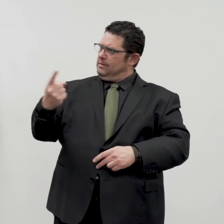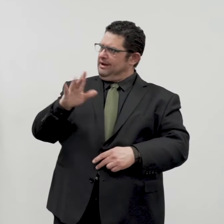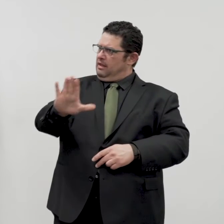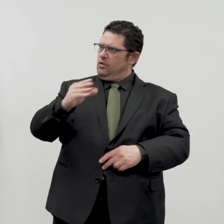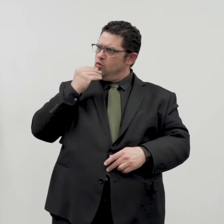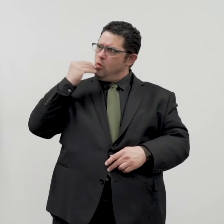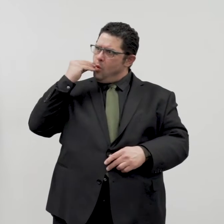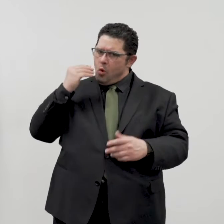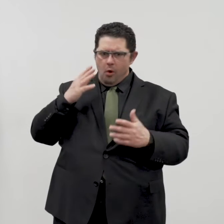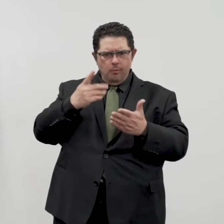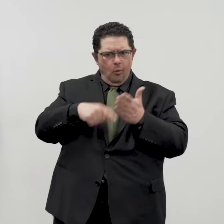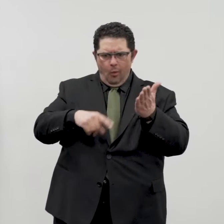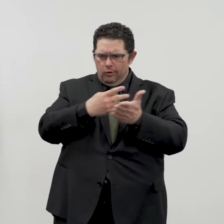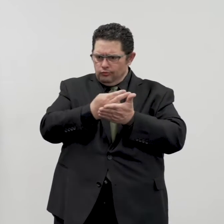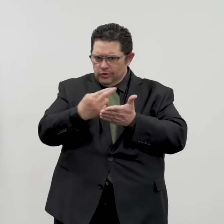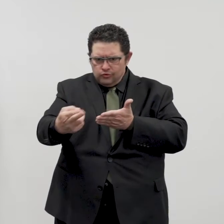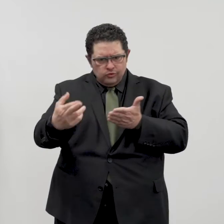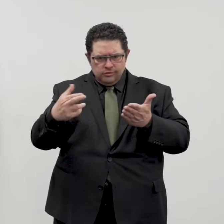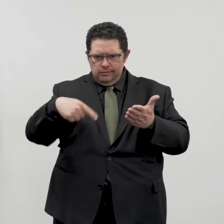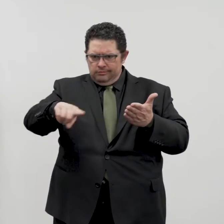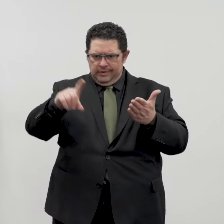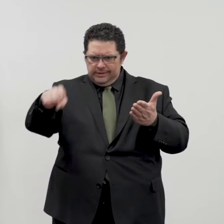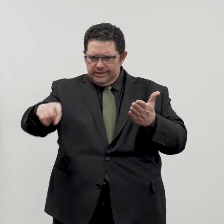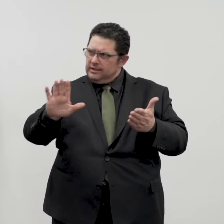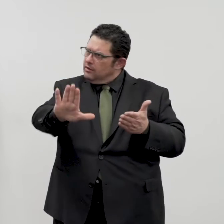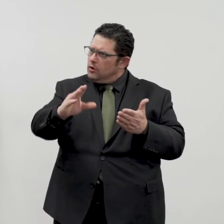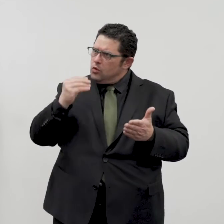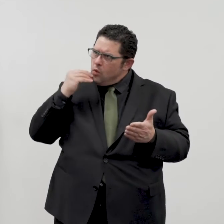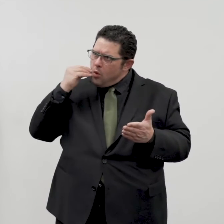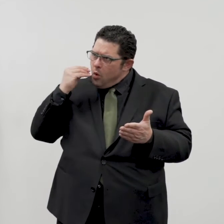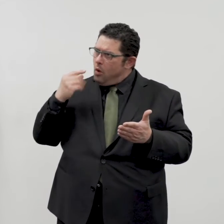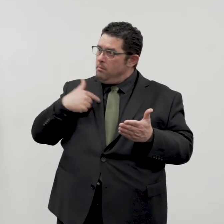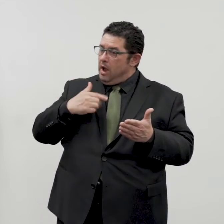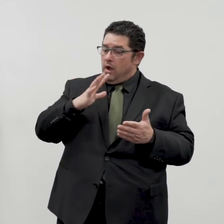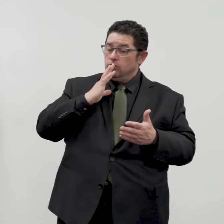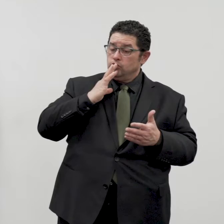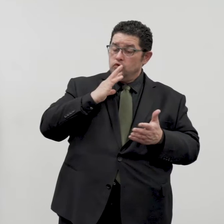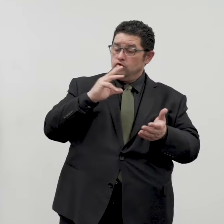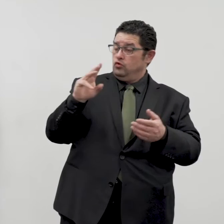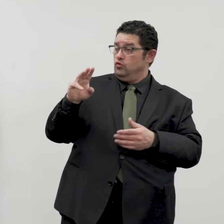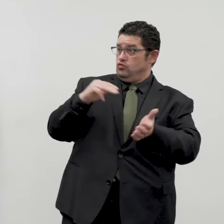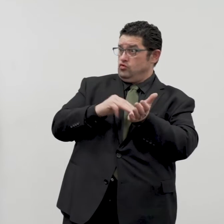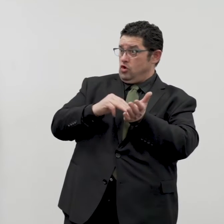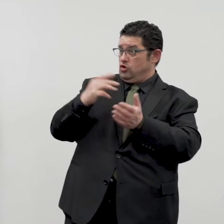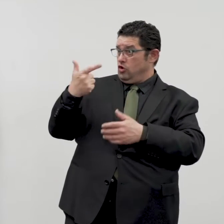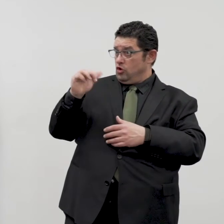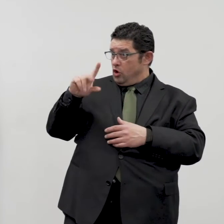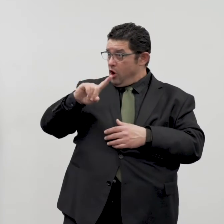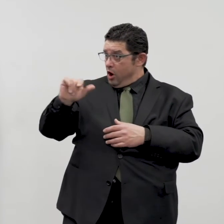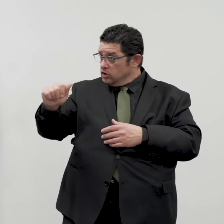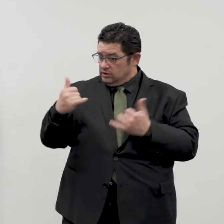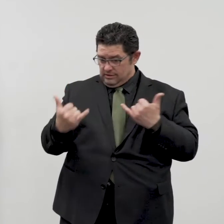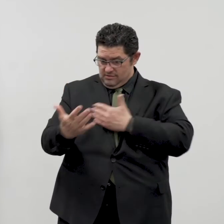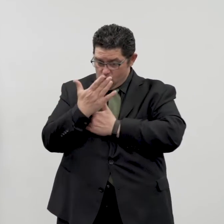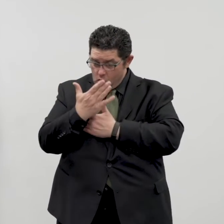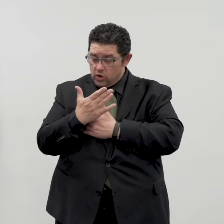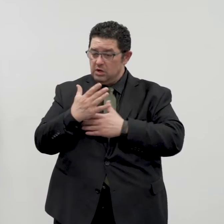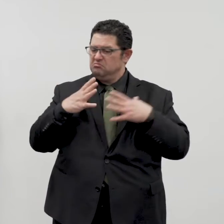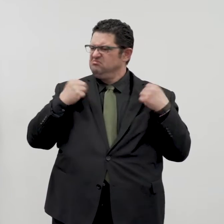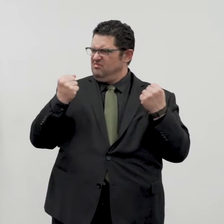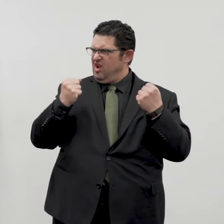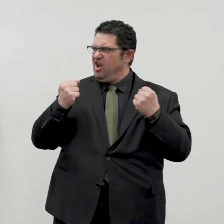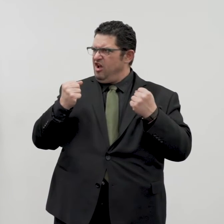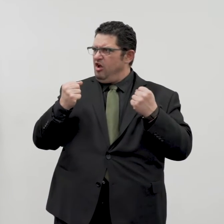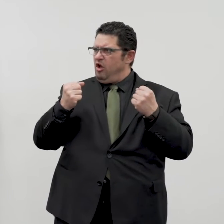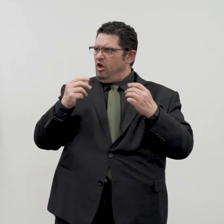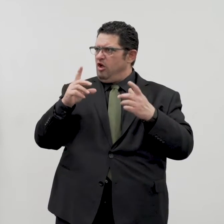What sort of resources do individuals need in their home? And I spoke to Dr. Garza about that this morning. I spoke to our health director that this morning.